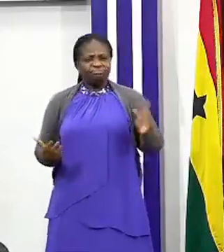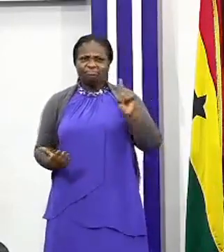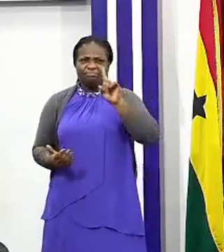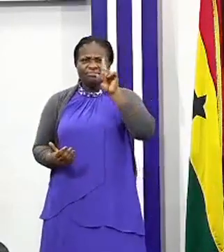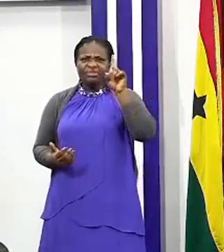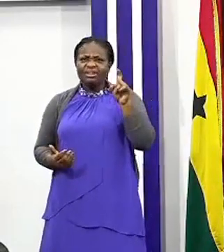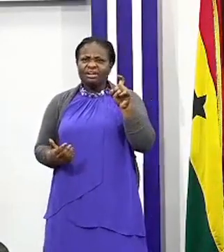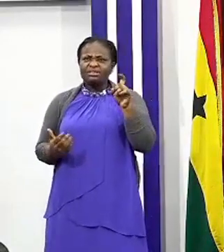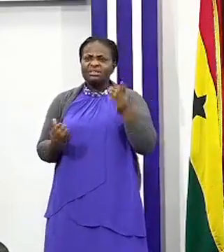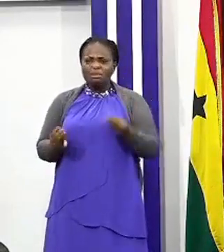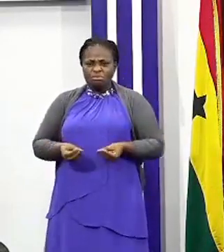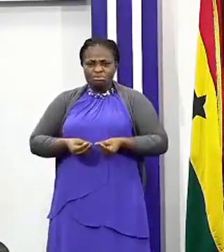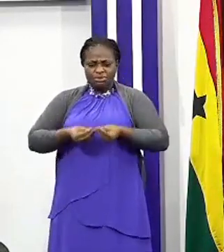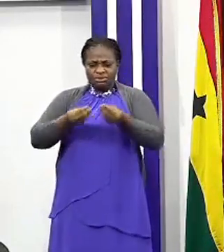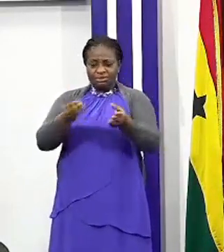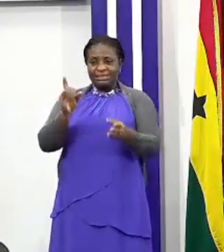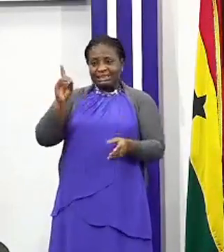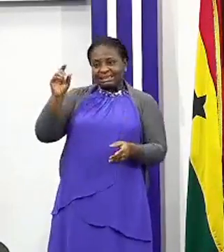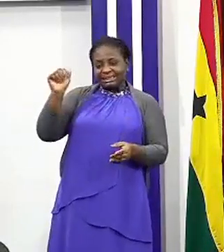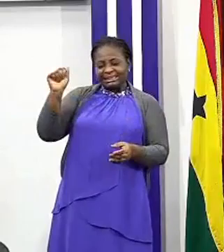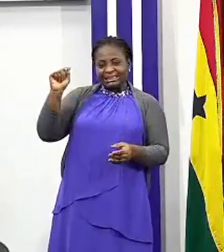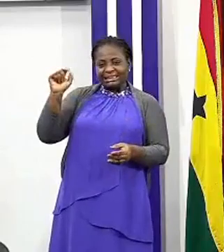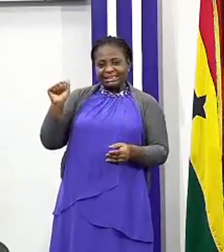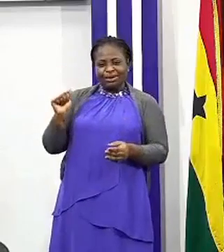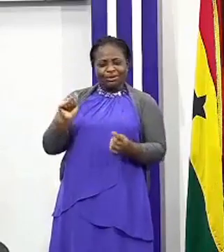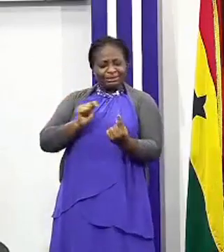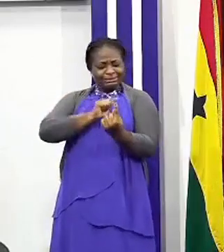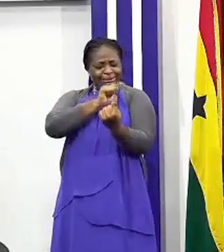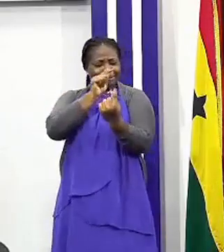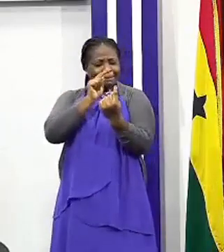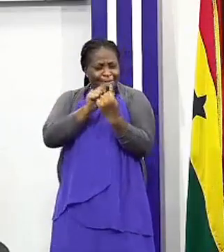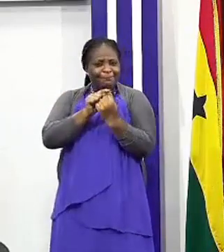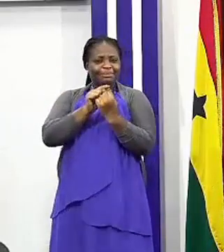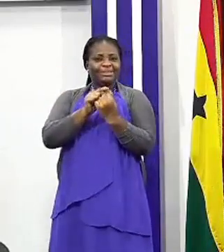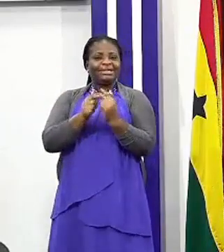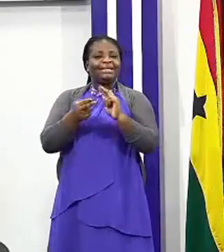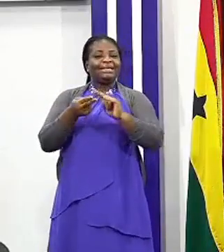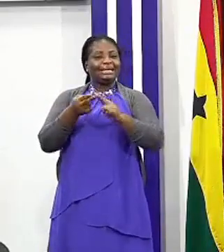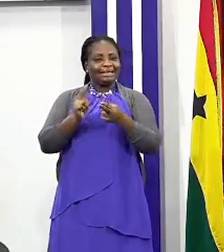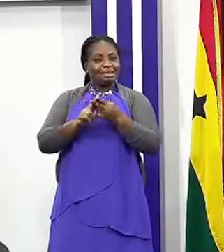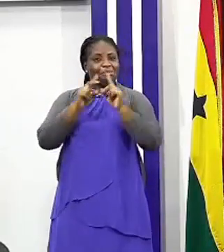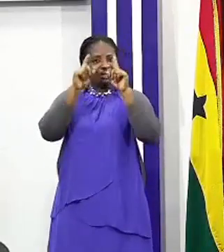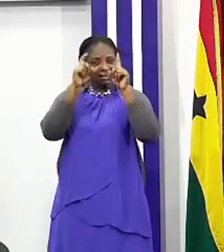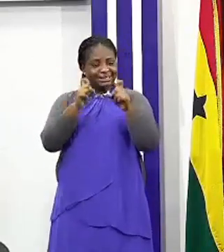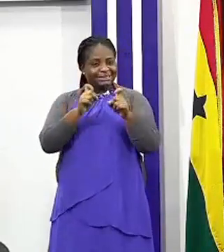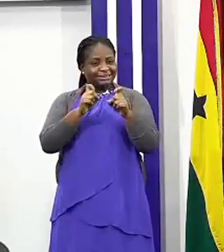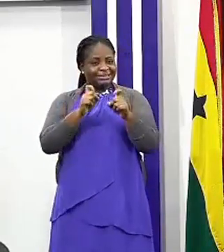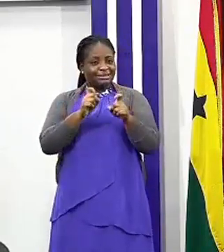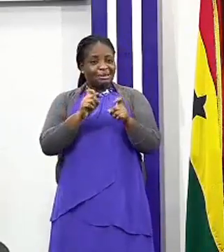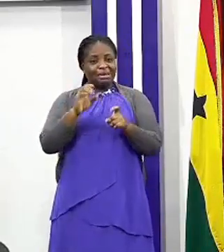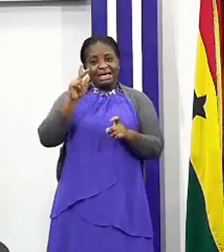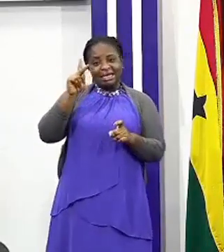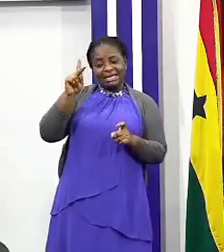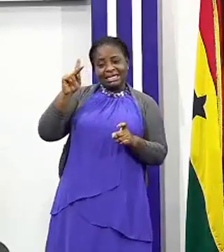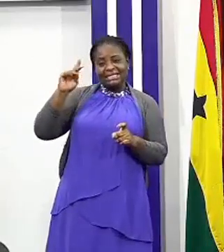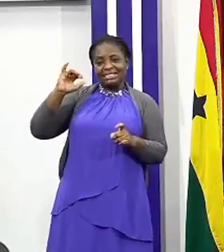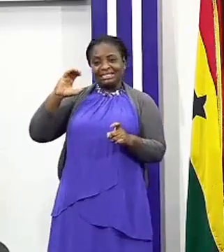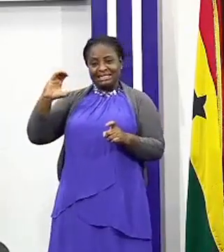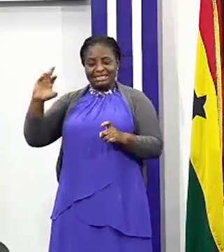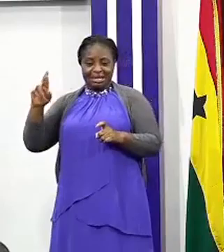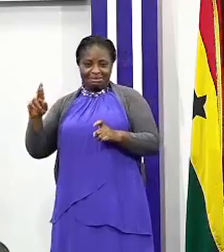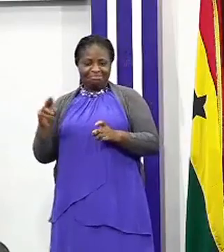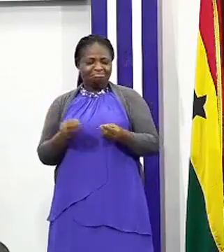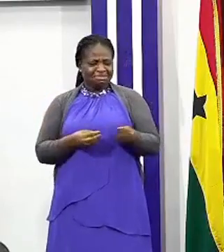on providing data on the actual number of tests conducted by KCCR and by Noguchi. So